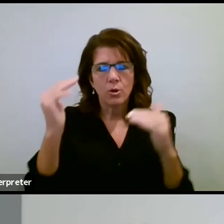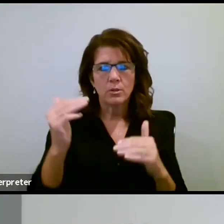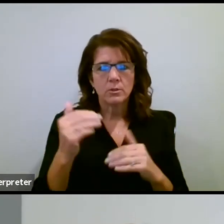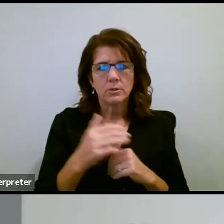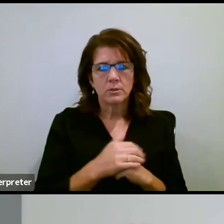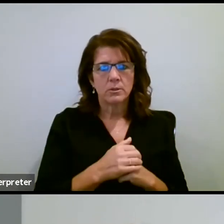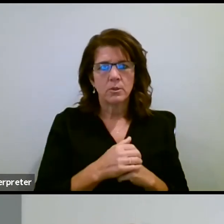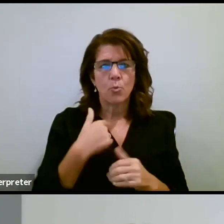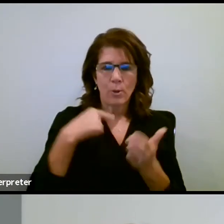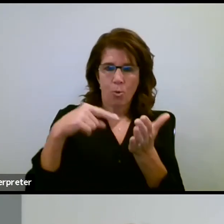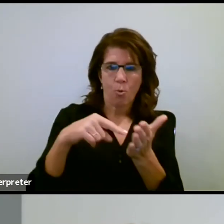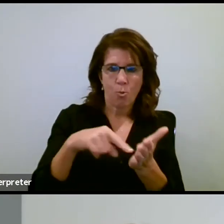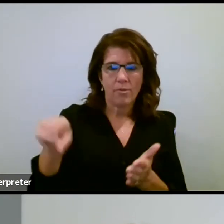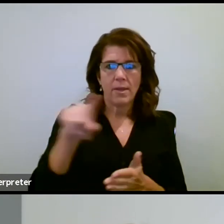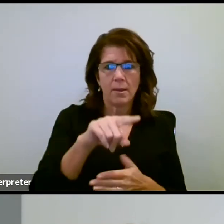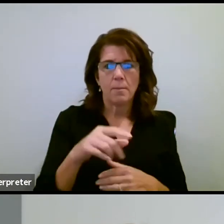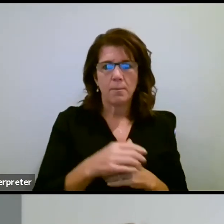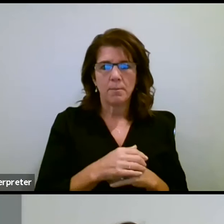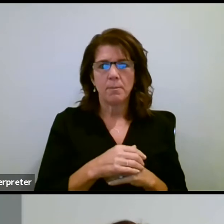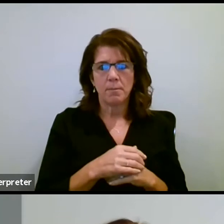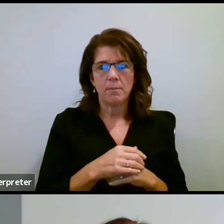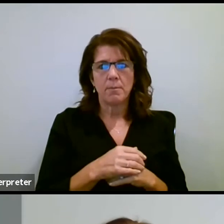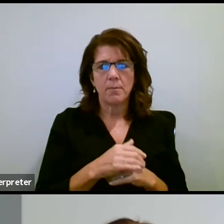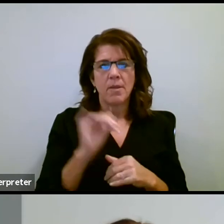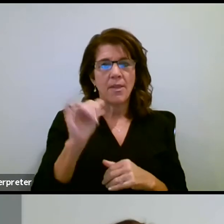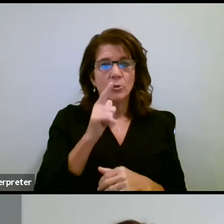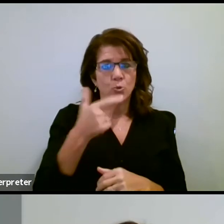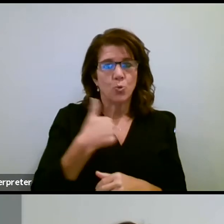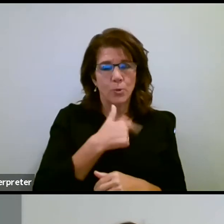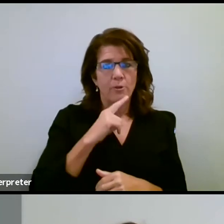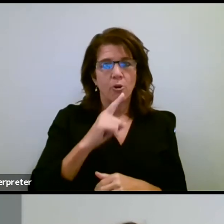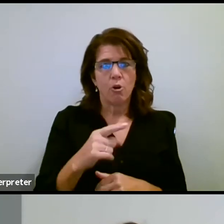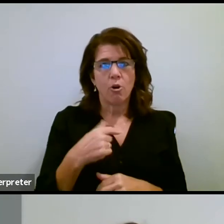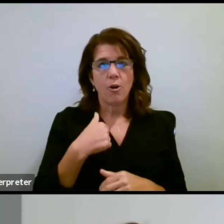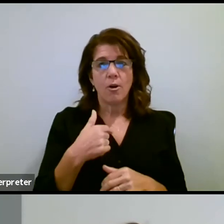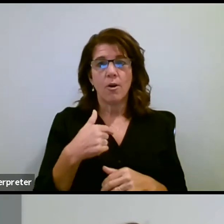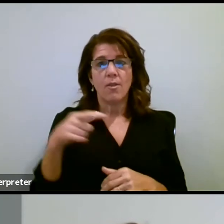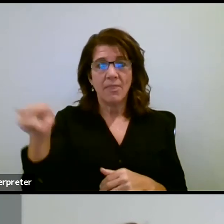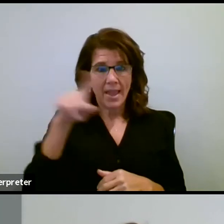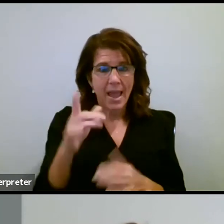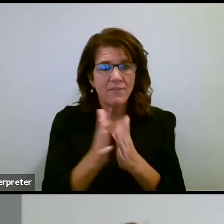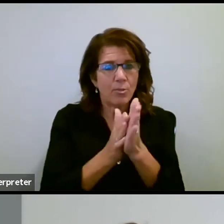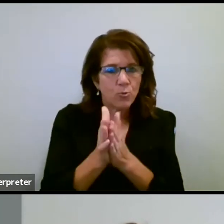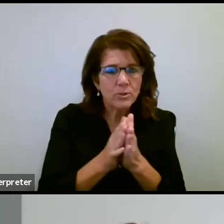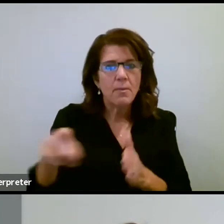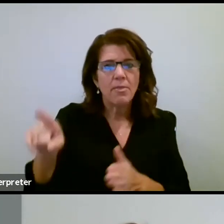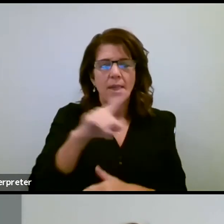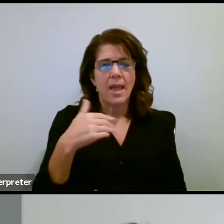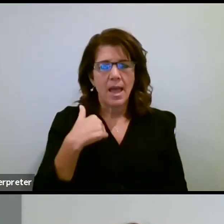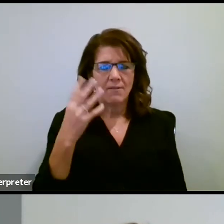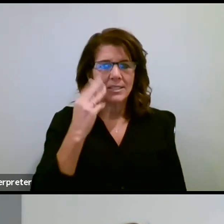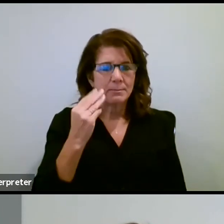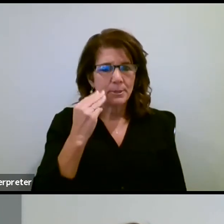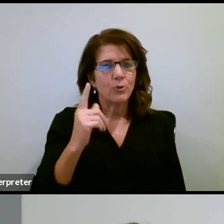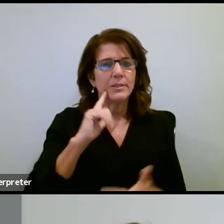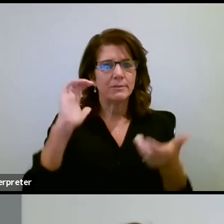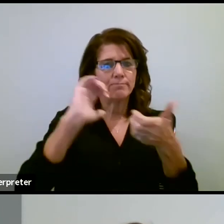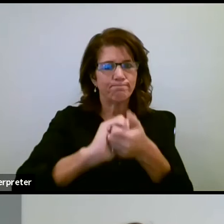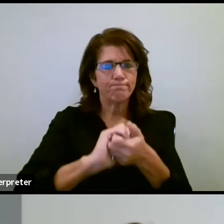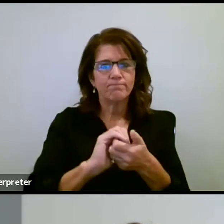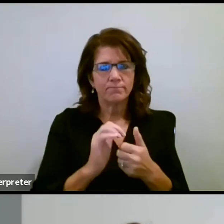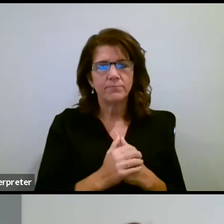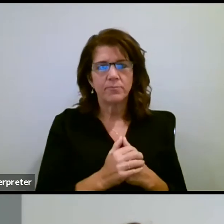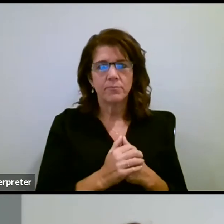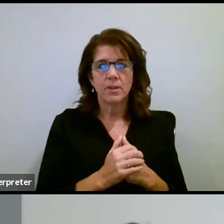them. And they are integral part of who we are. We have enthusiasm, they have experience. Both go hand in hand. Now the issue